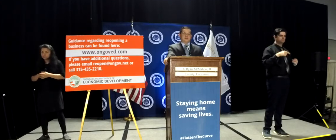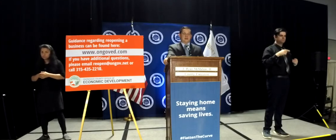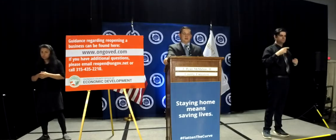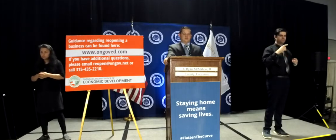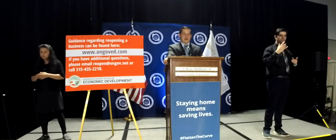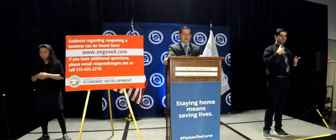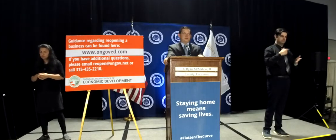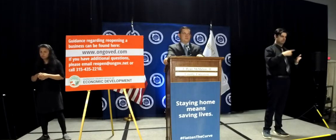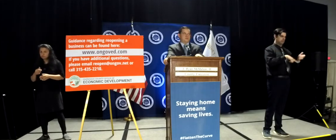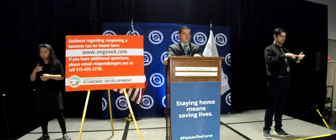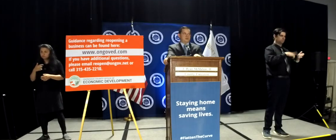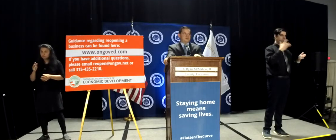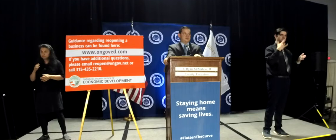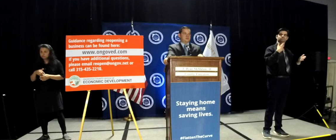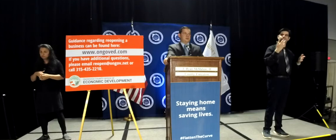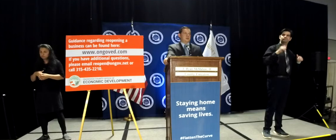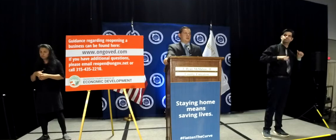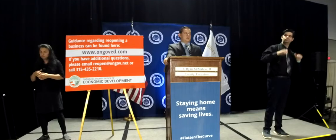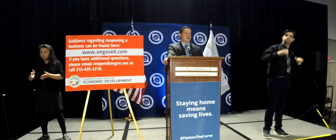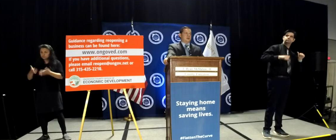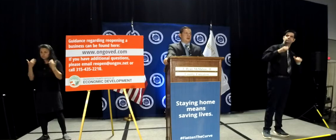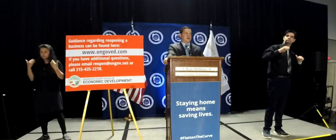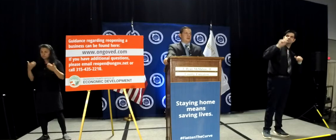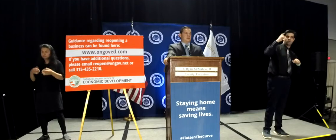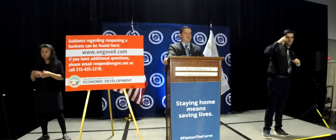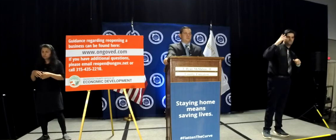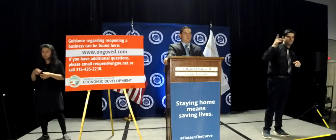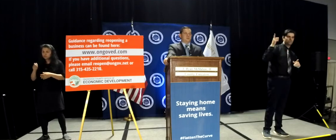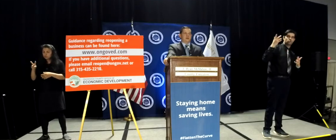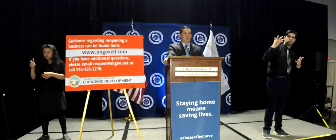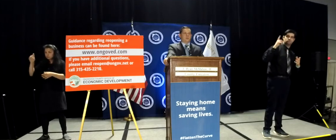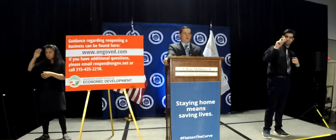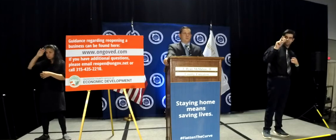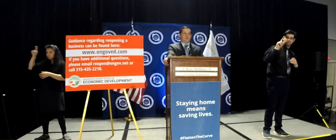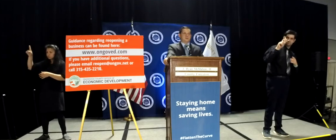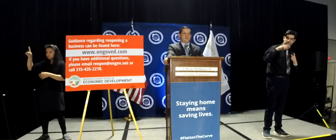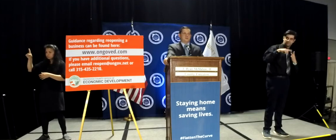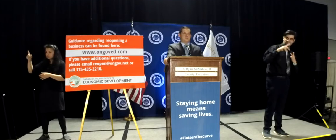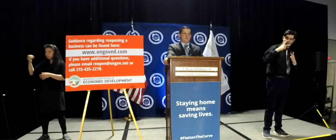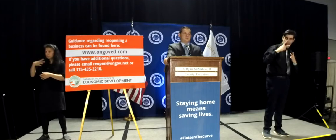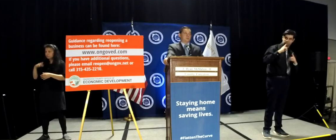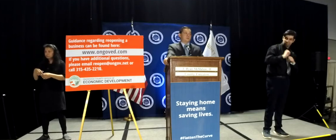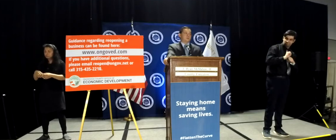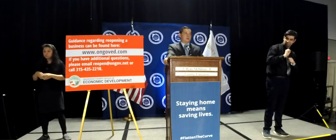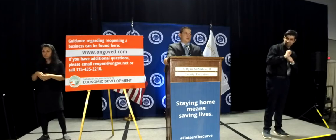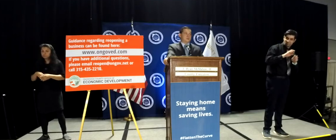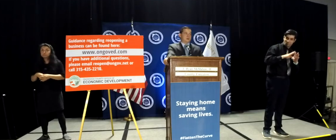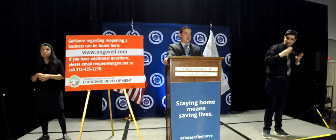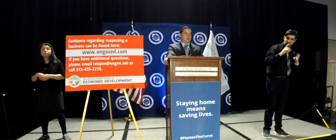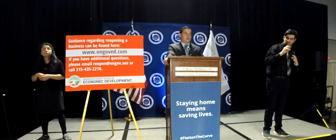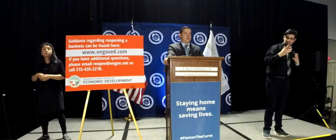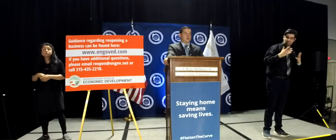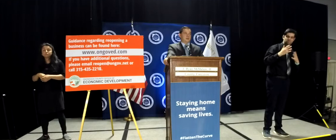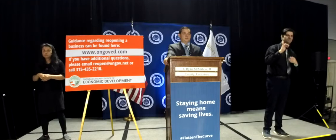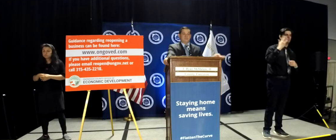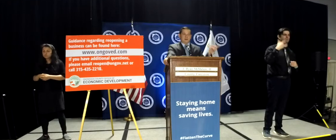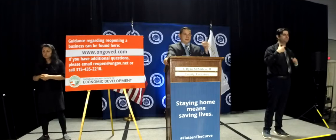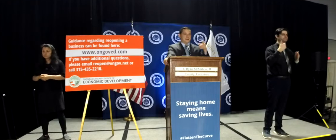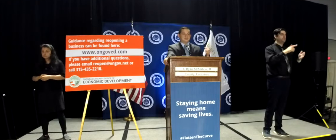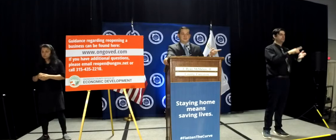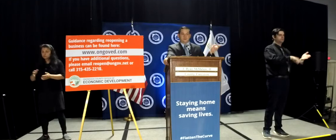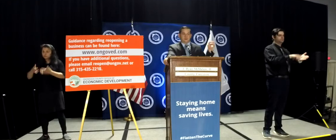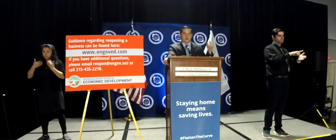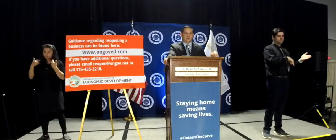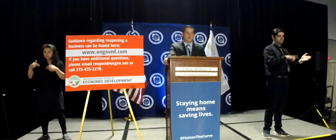process. The data drives the phases. And if people had opened up based off of this briefing yesterday and they didn't